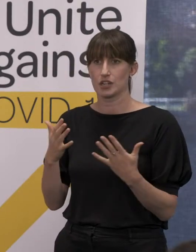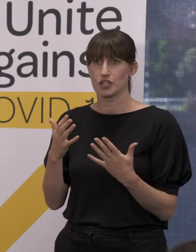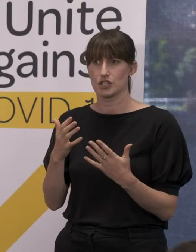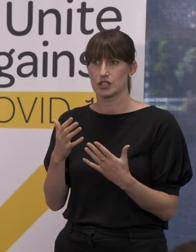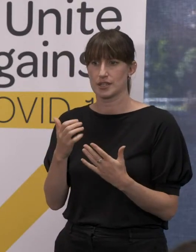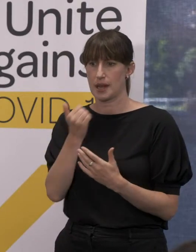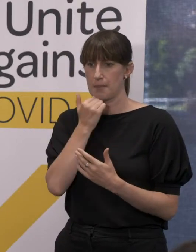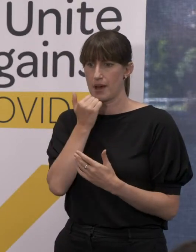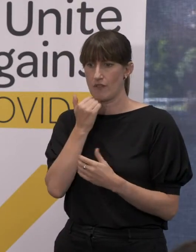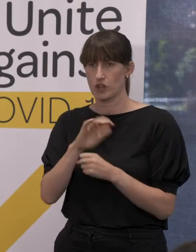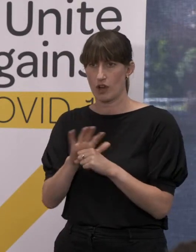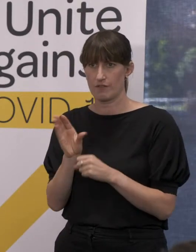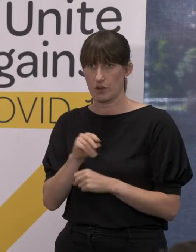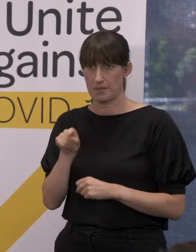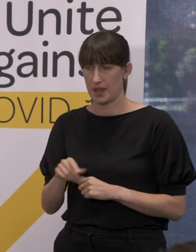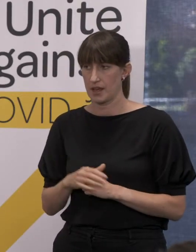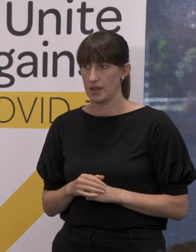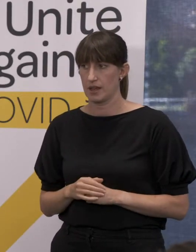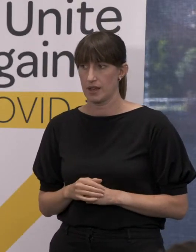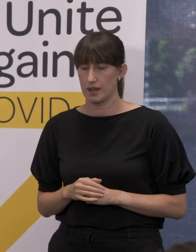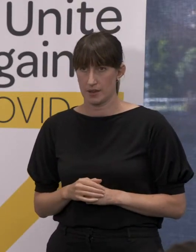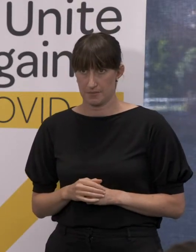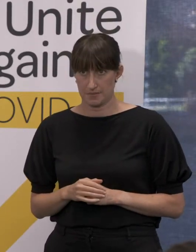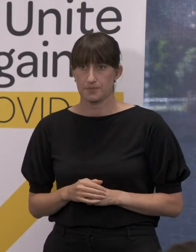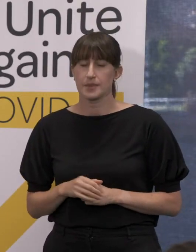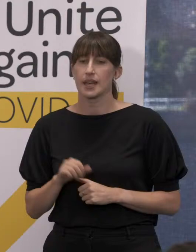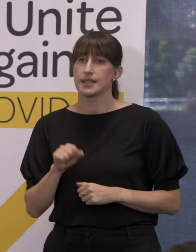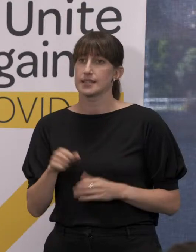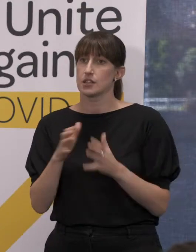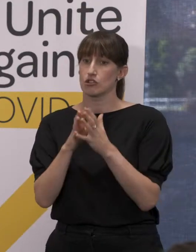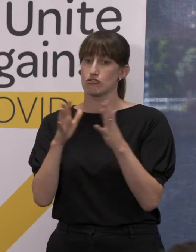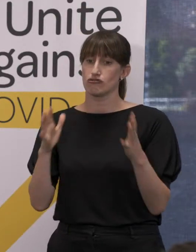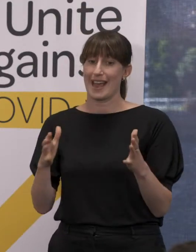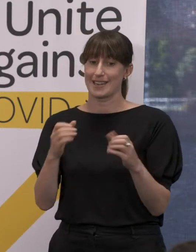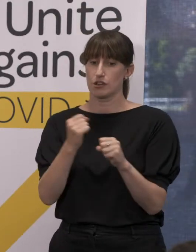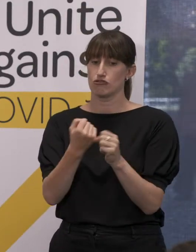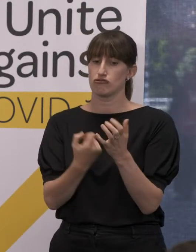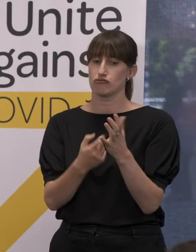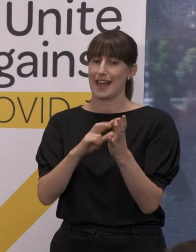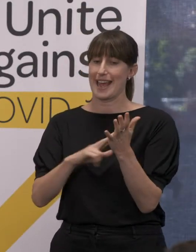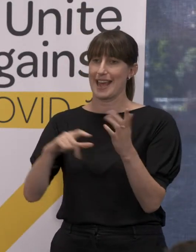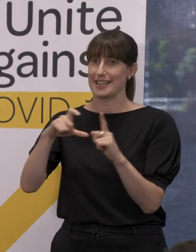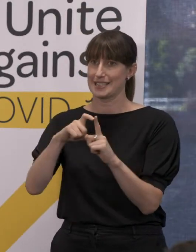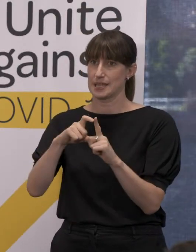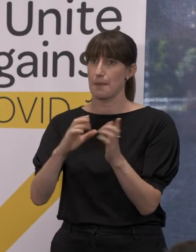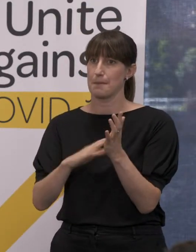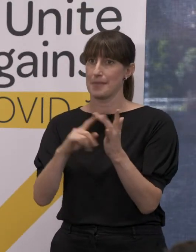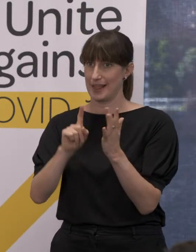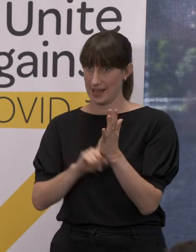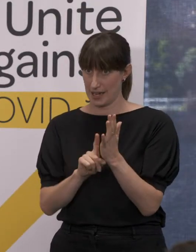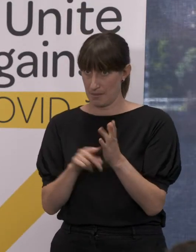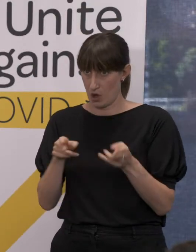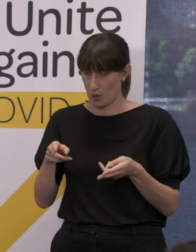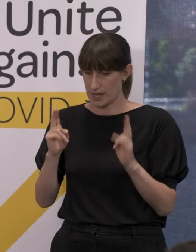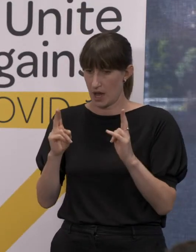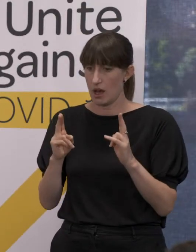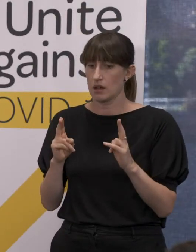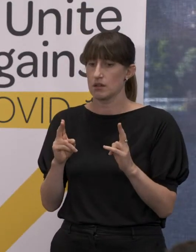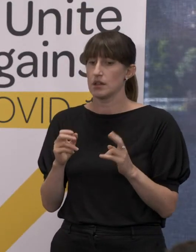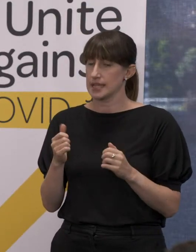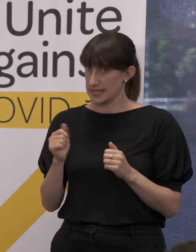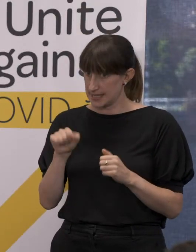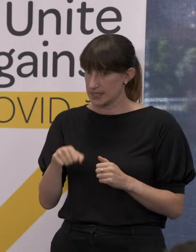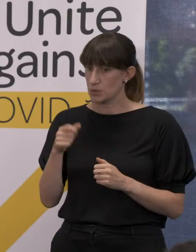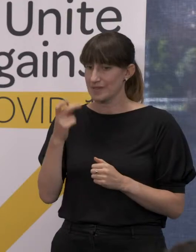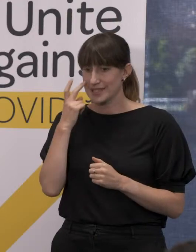largest, facilities. It's not one. He works at the Grand Millennium, so we haven't seen any problems with this previously, except this was the